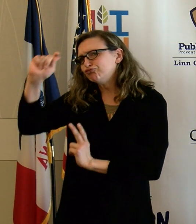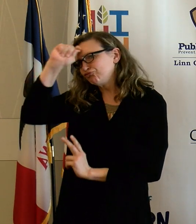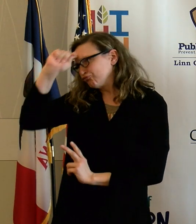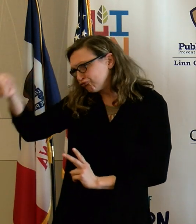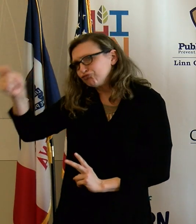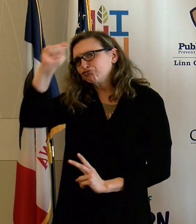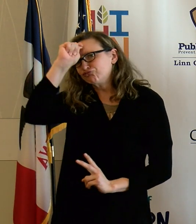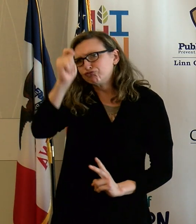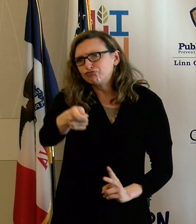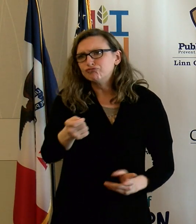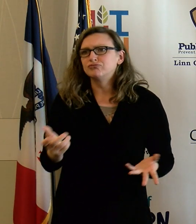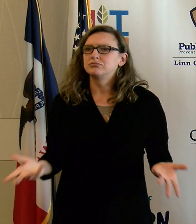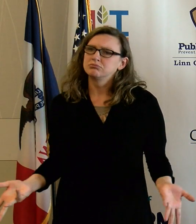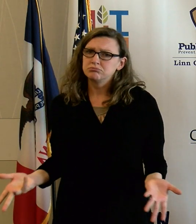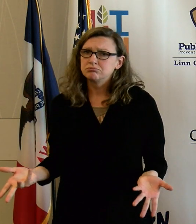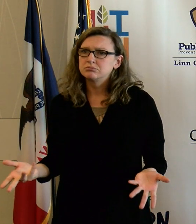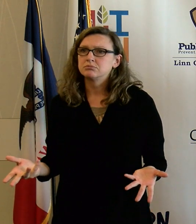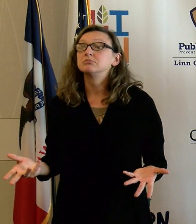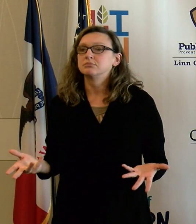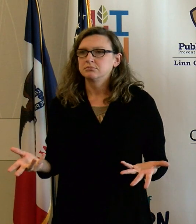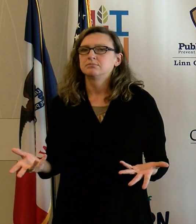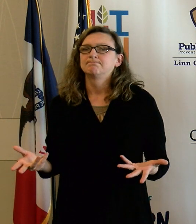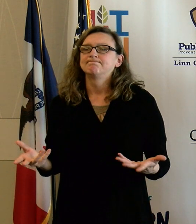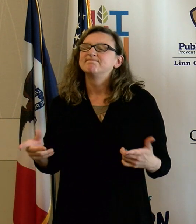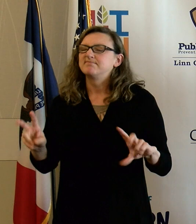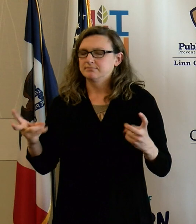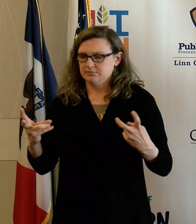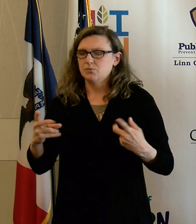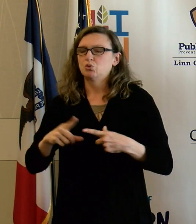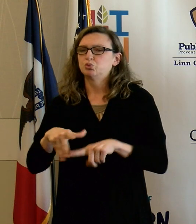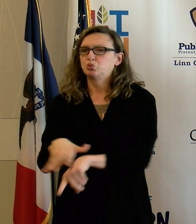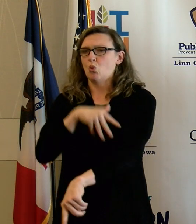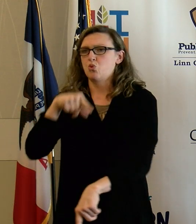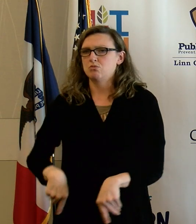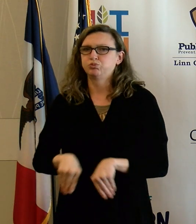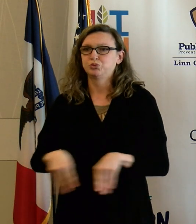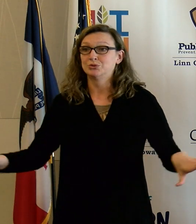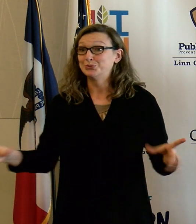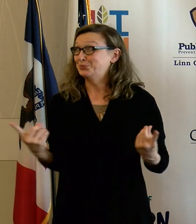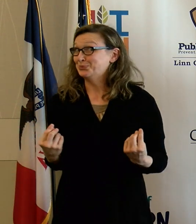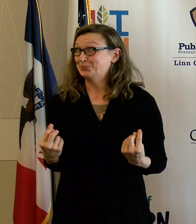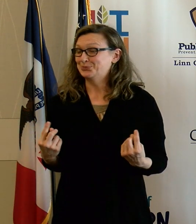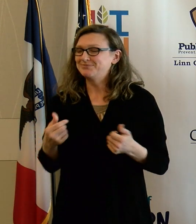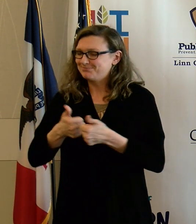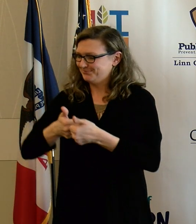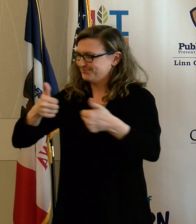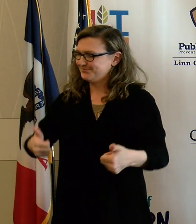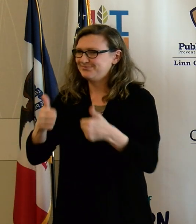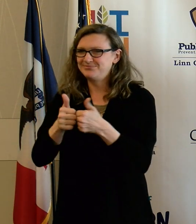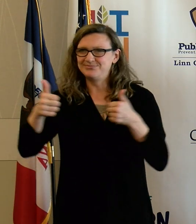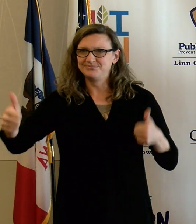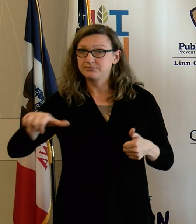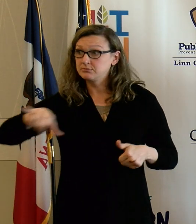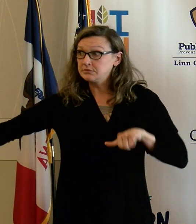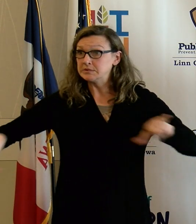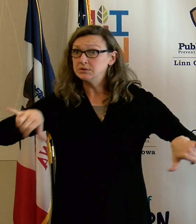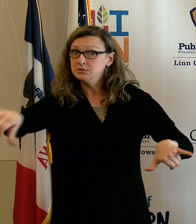transmission of this virus by enhancing our social distancing efforts and sheltering in place when we